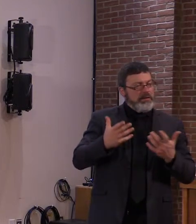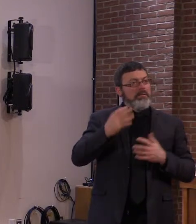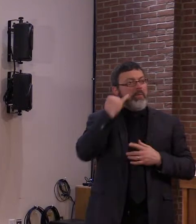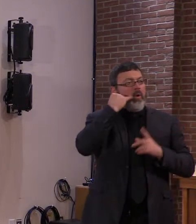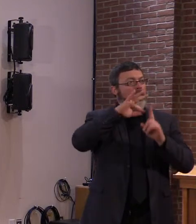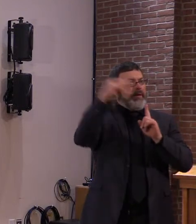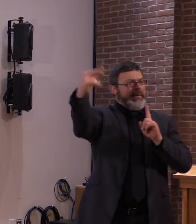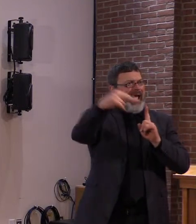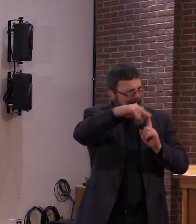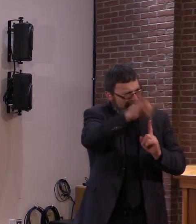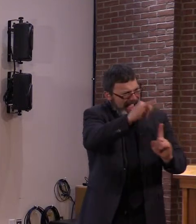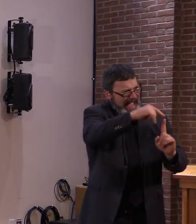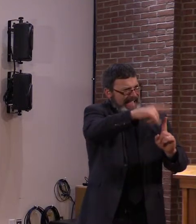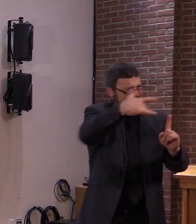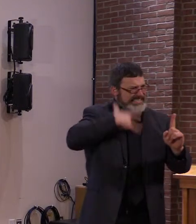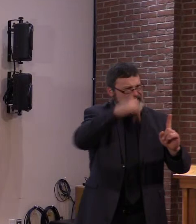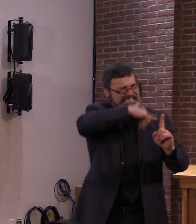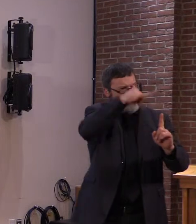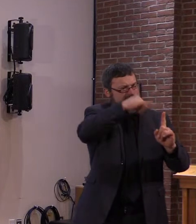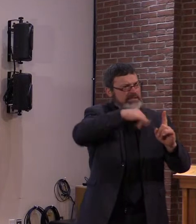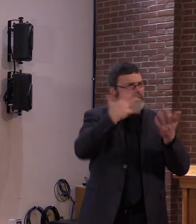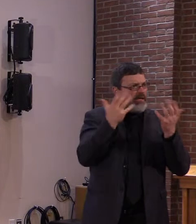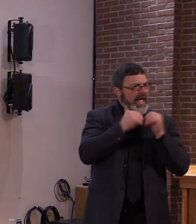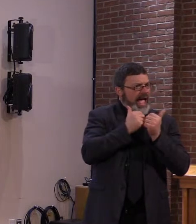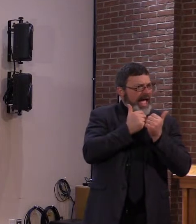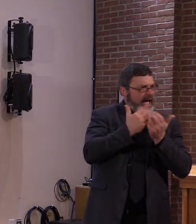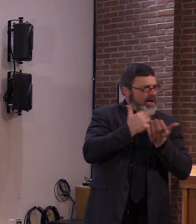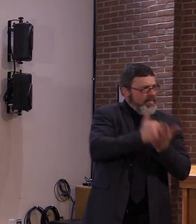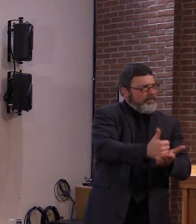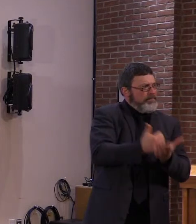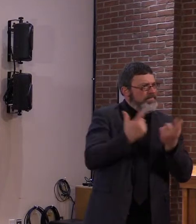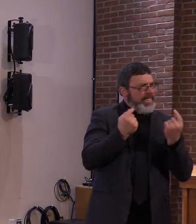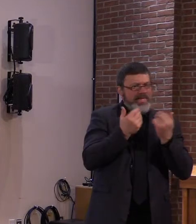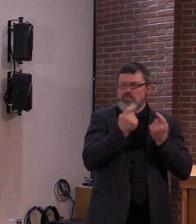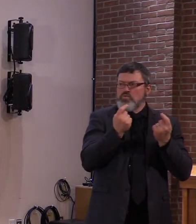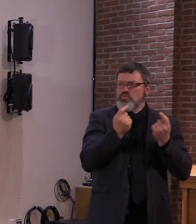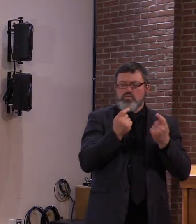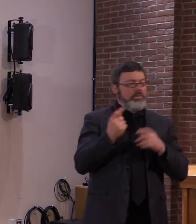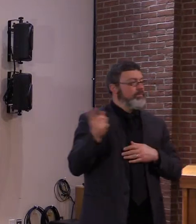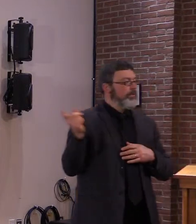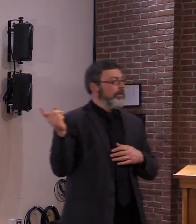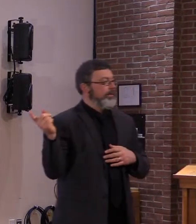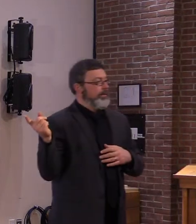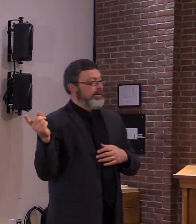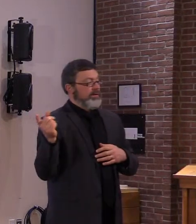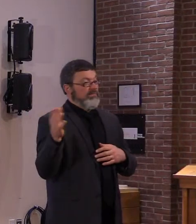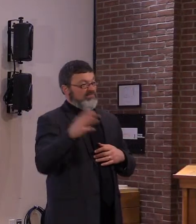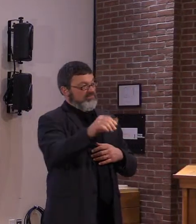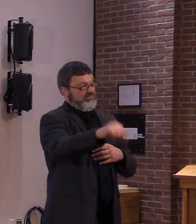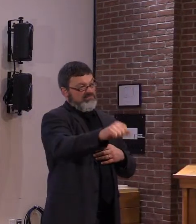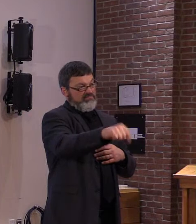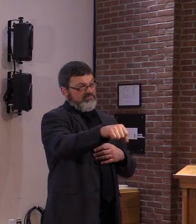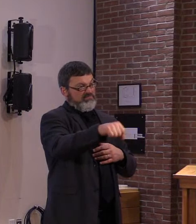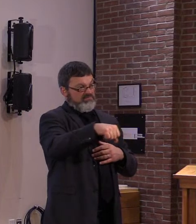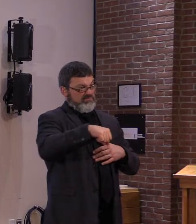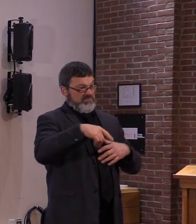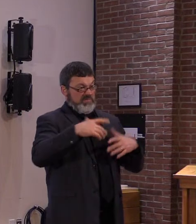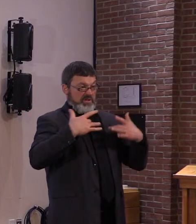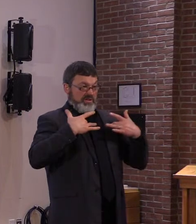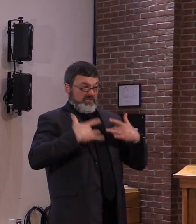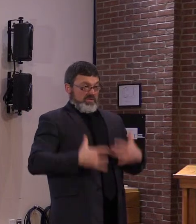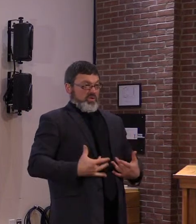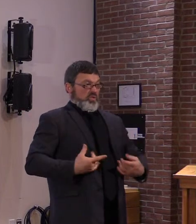full perspective, but I think we need a little bit of hope, and I think this provides it. Commissioner Oveen, anything you can add